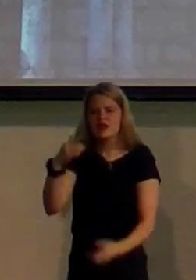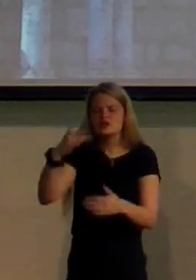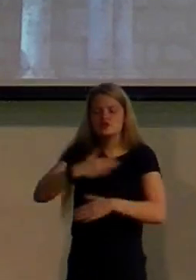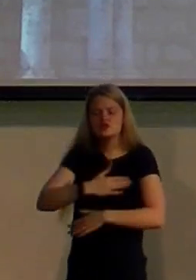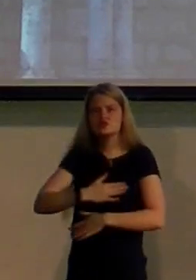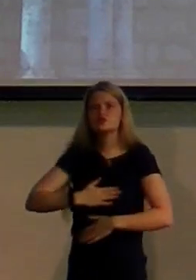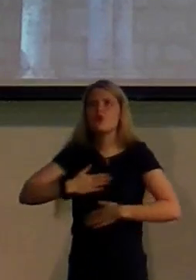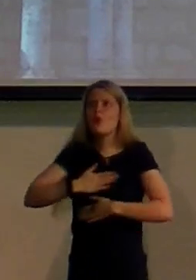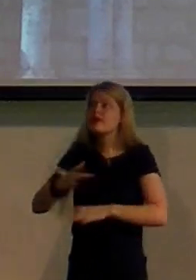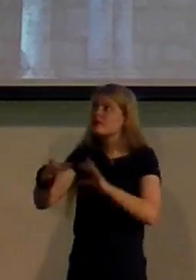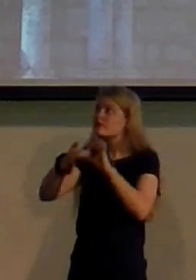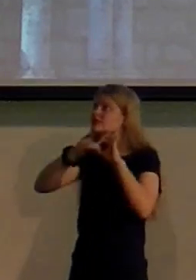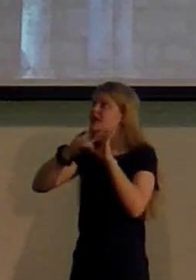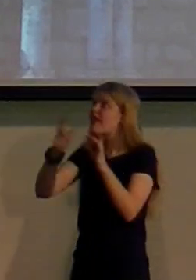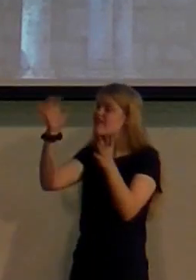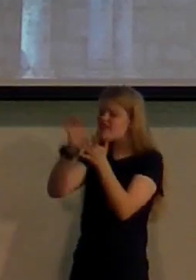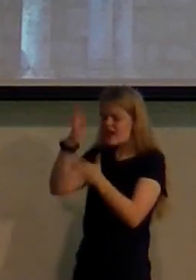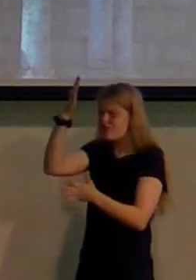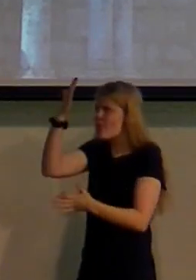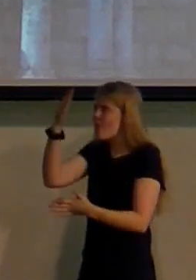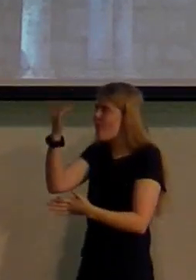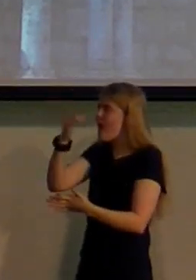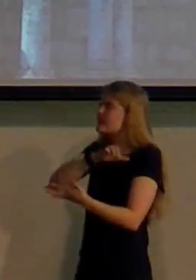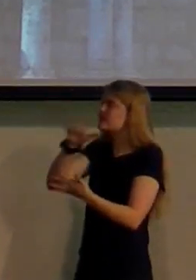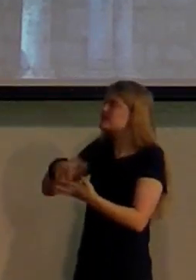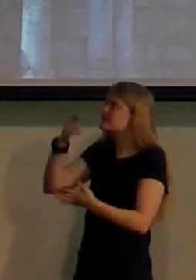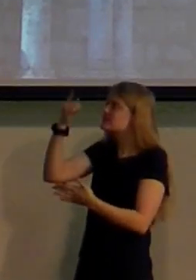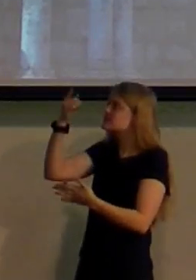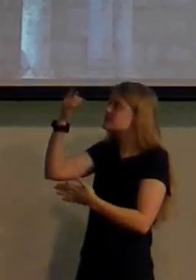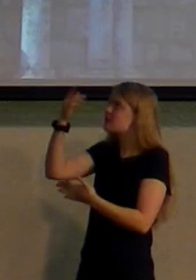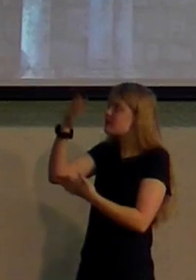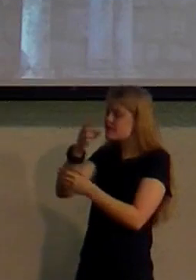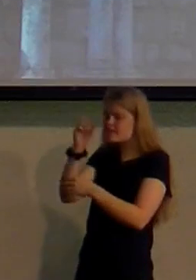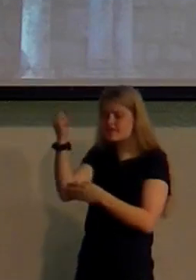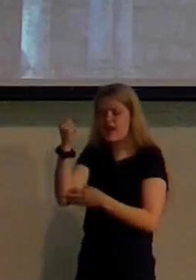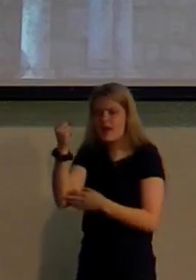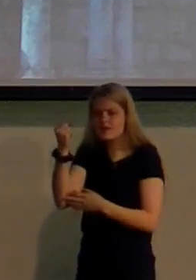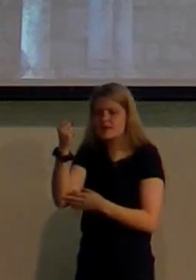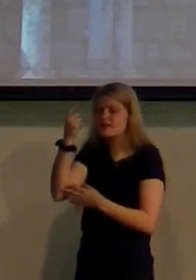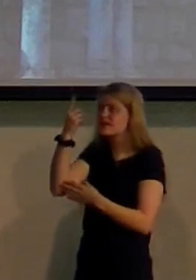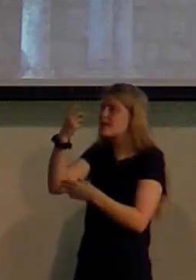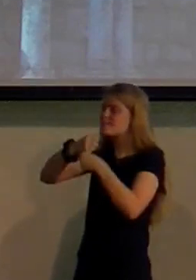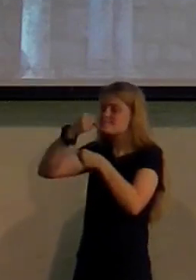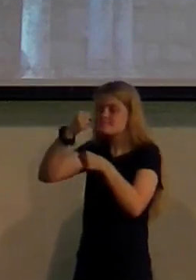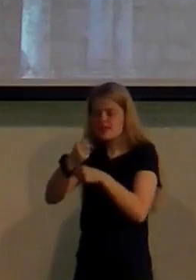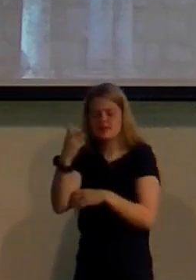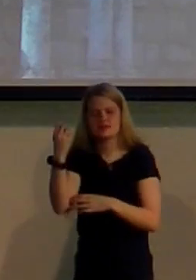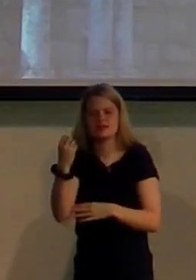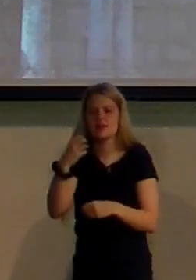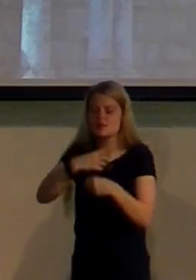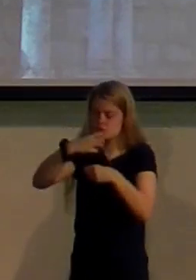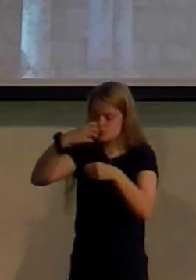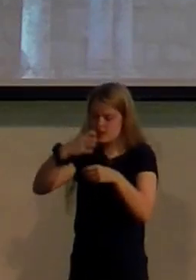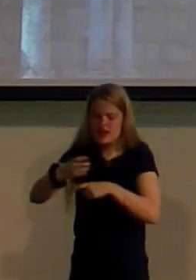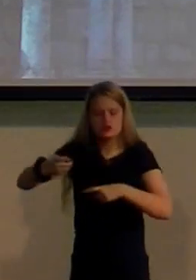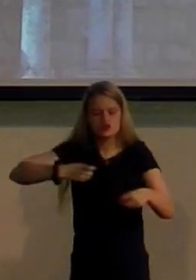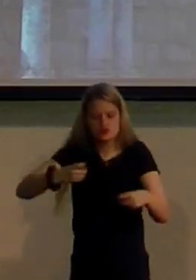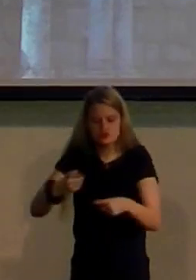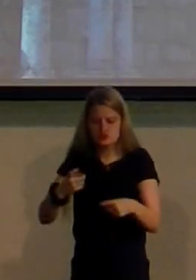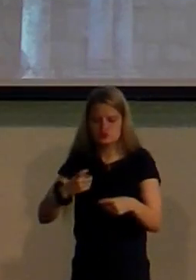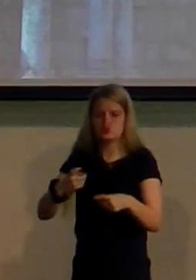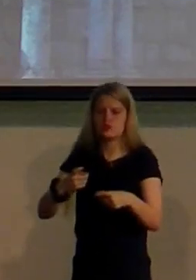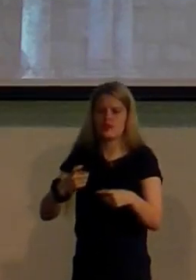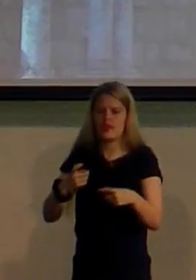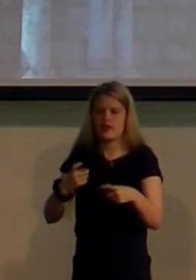why He is called the Lord of the Sabbath. He made the Sabbath. He created it. He can rule it and He can overrule